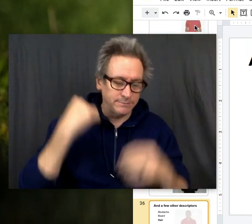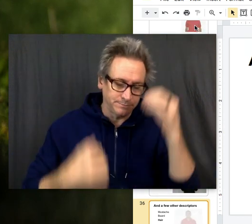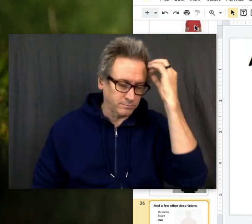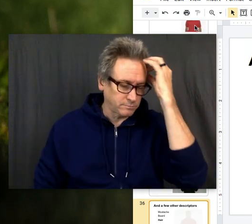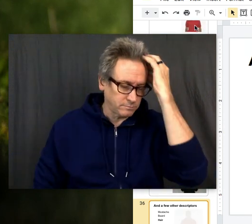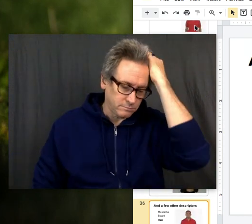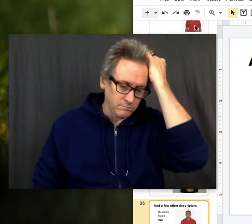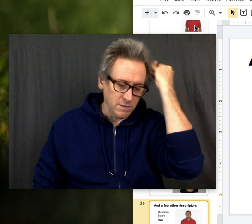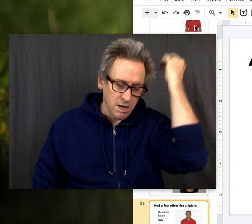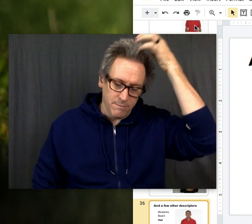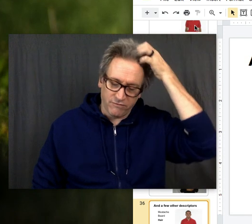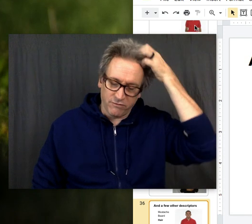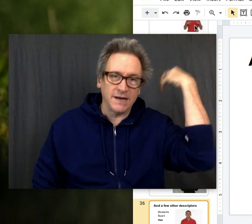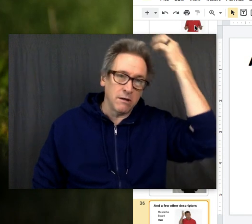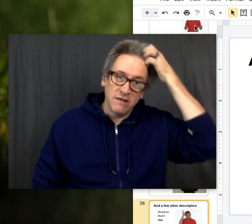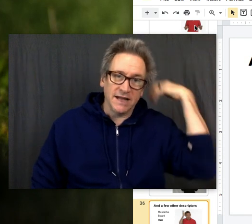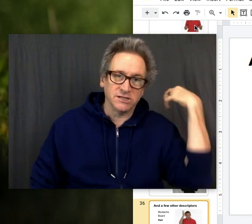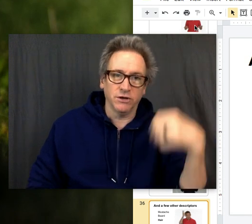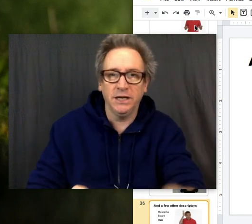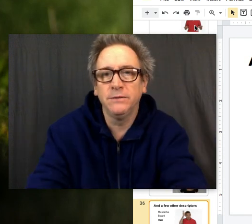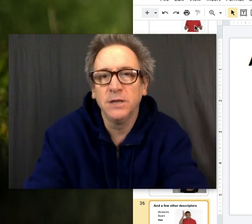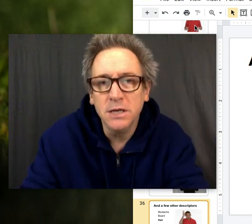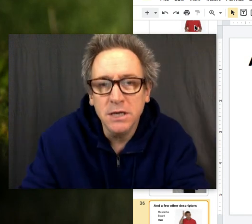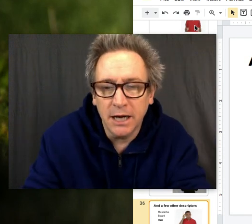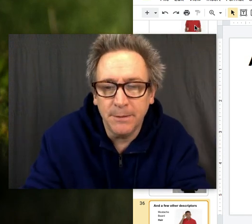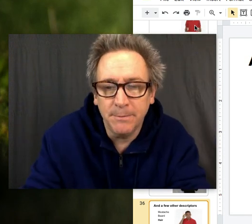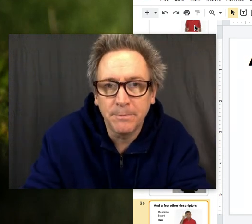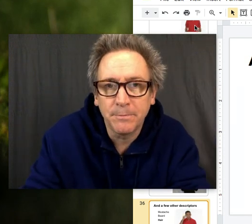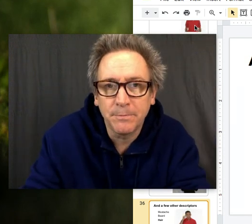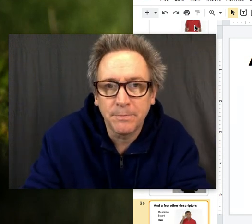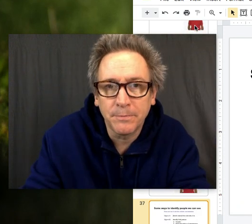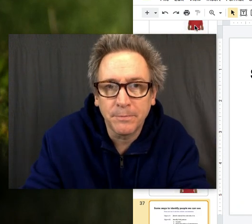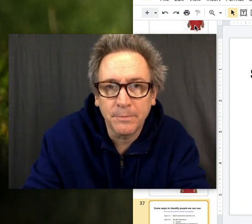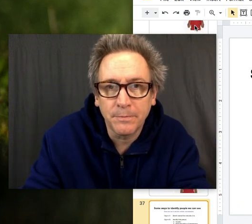date. But for right now, that's all you need.